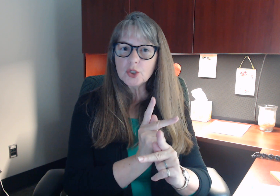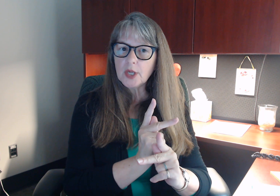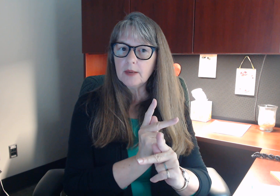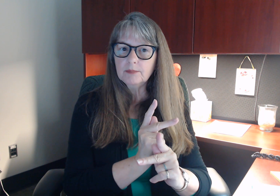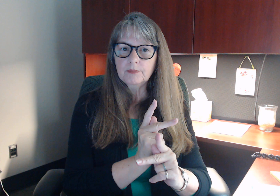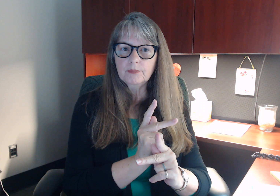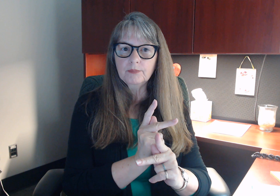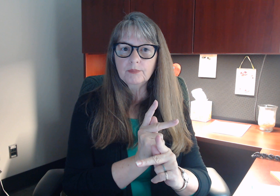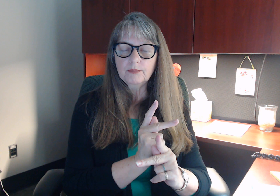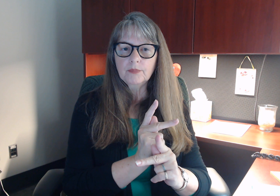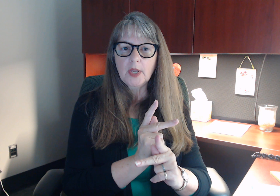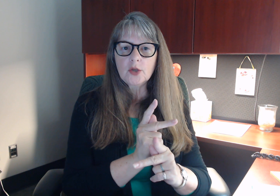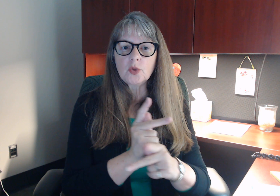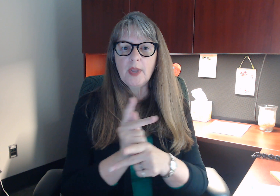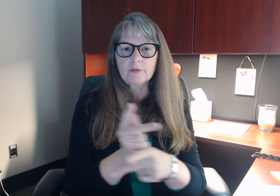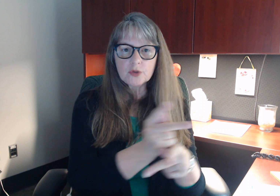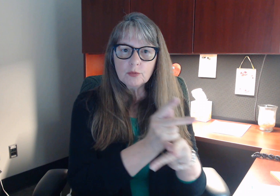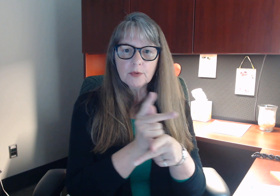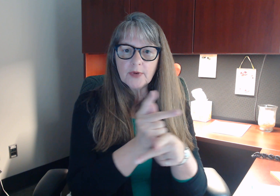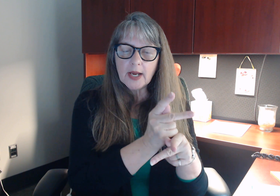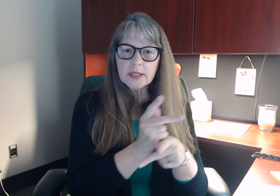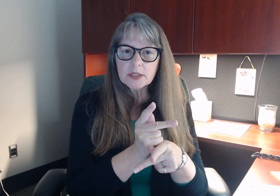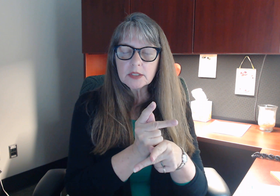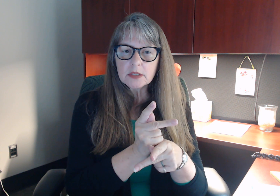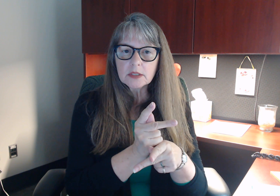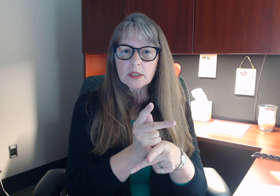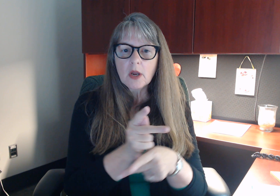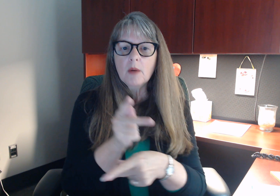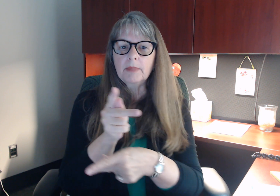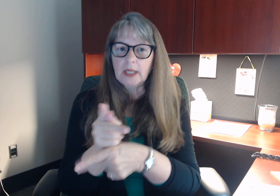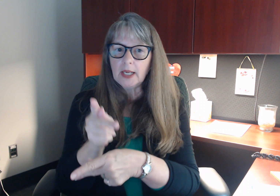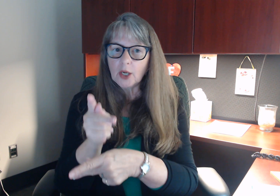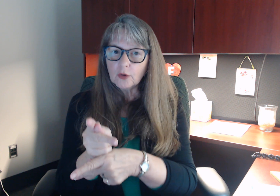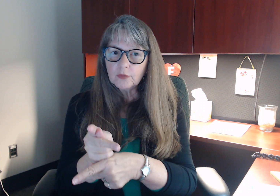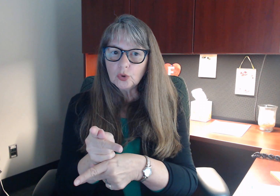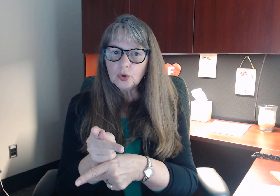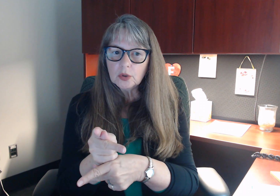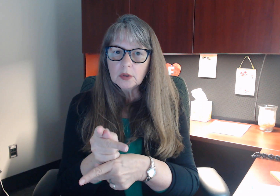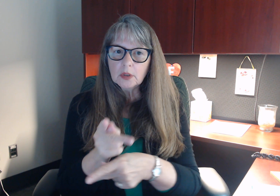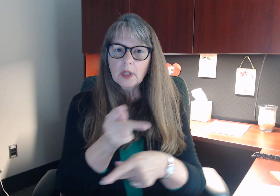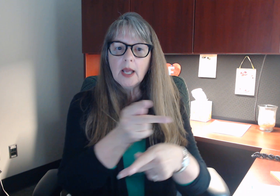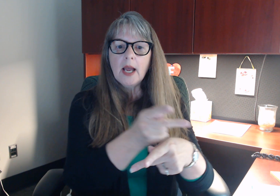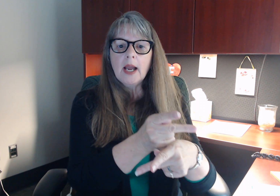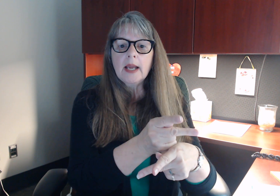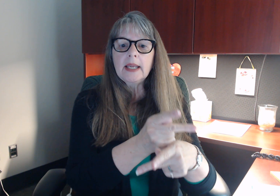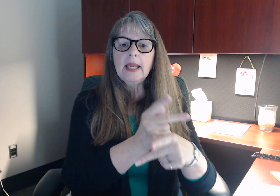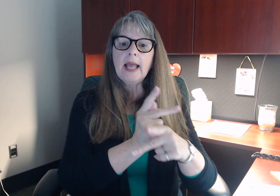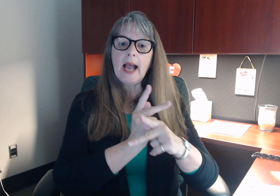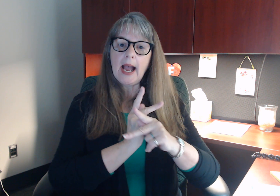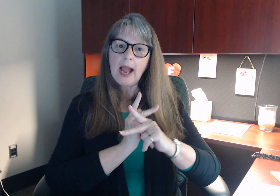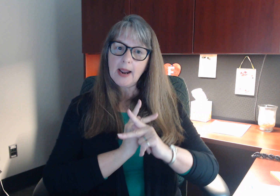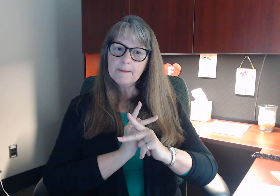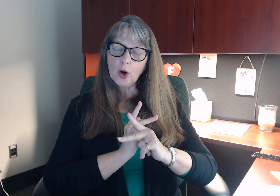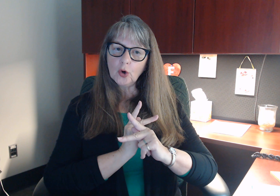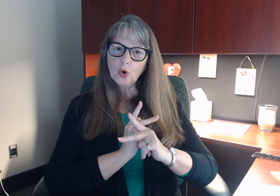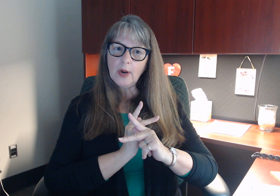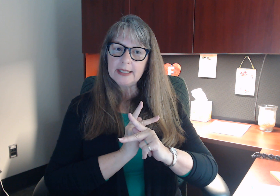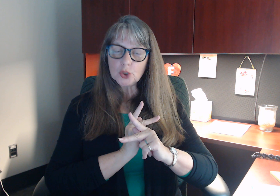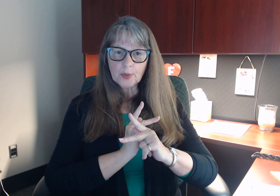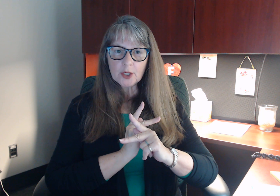shape. So we have supervise, be careful, can I borrow, and it's